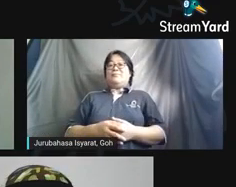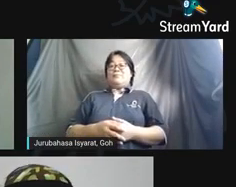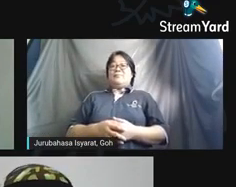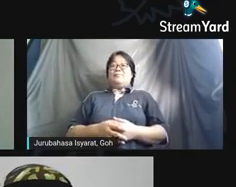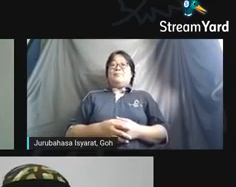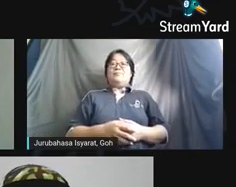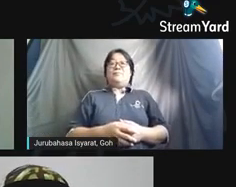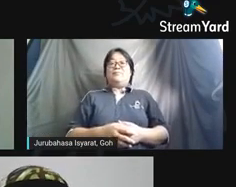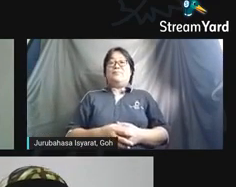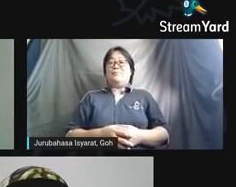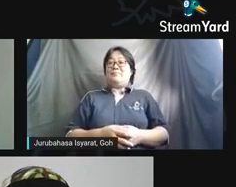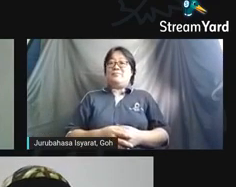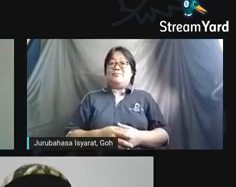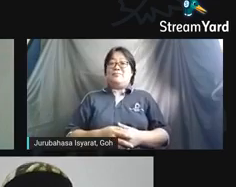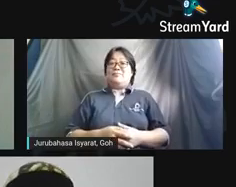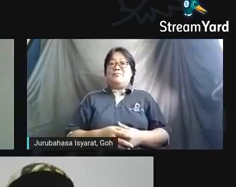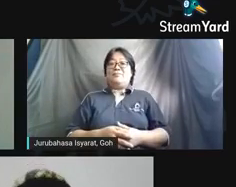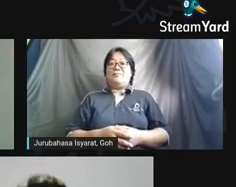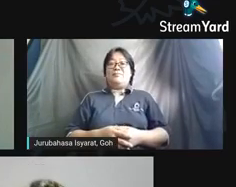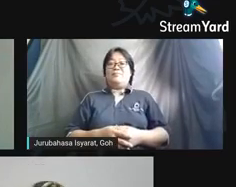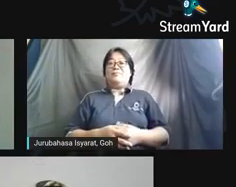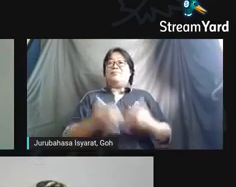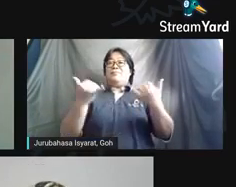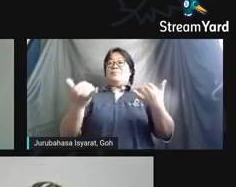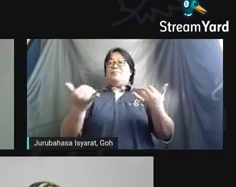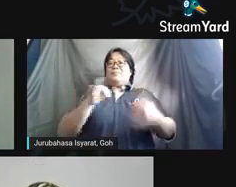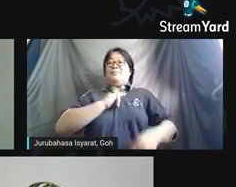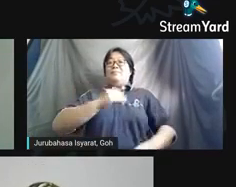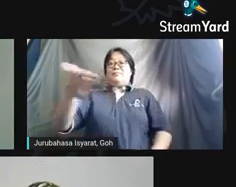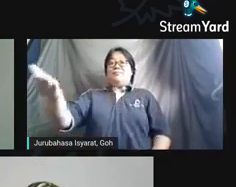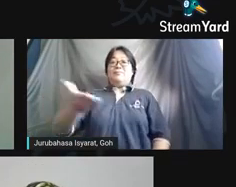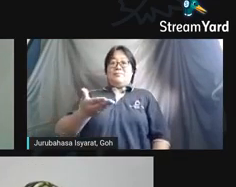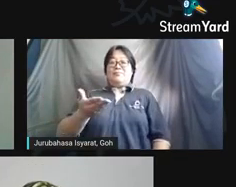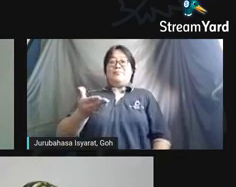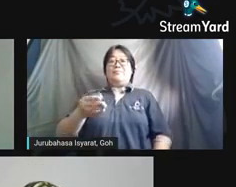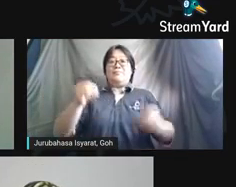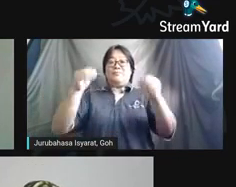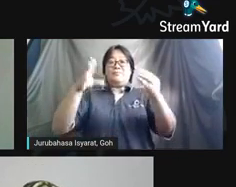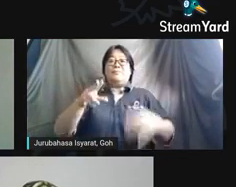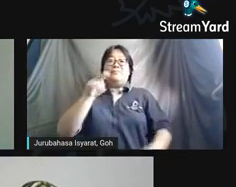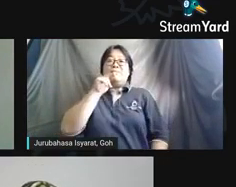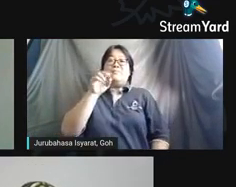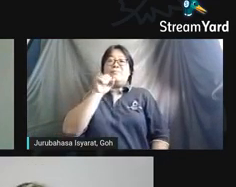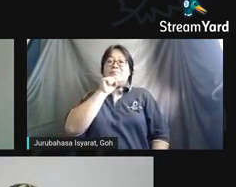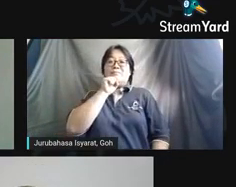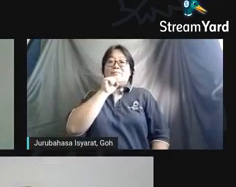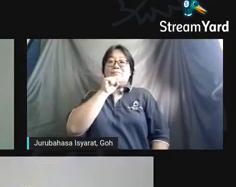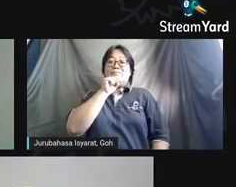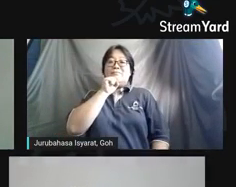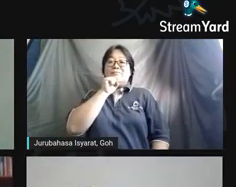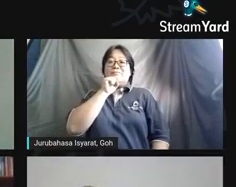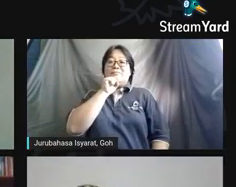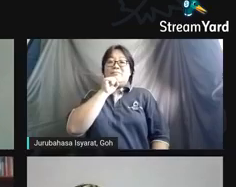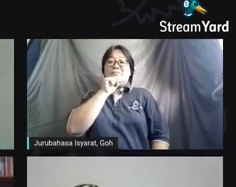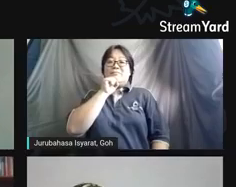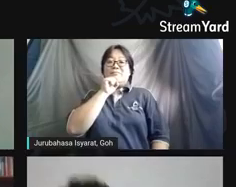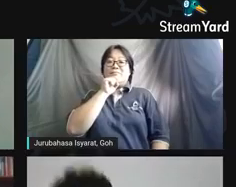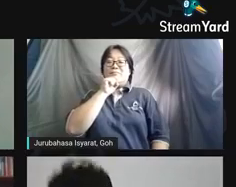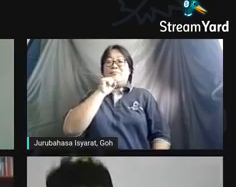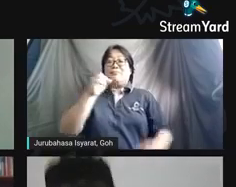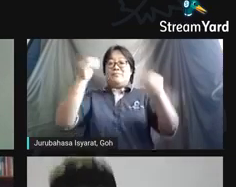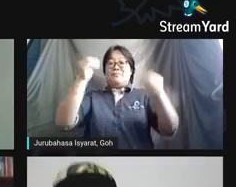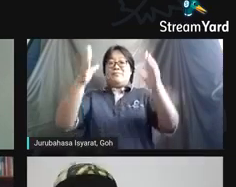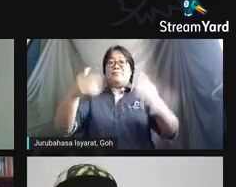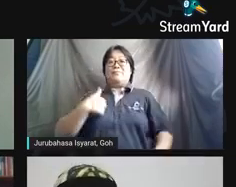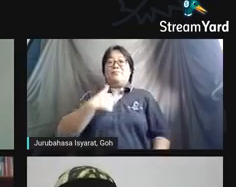without further ado, I would like to invite Kin Sada, the instructor for today's